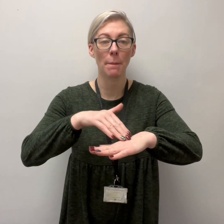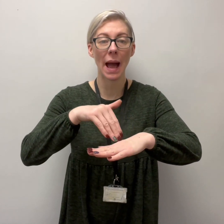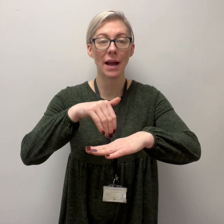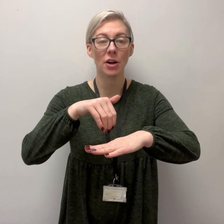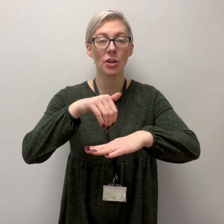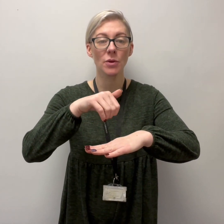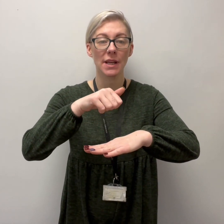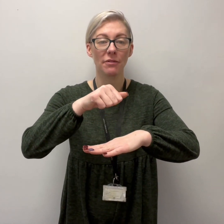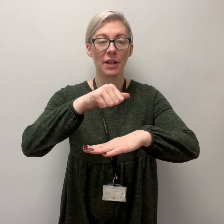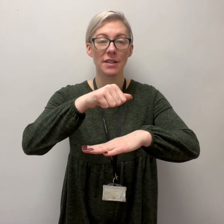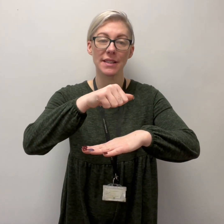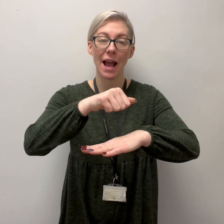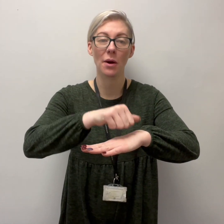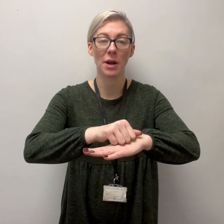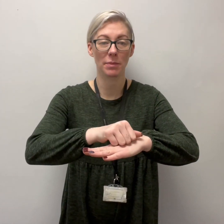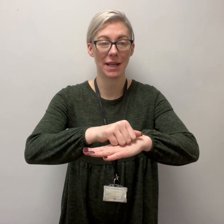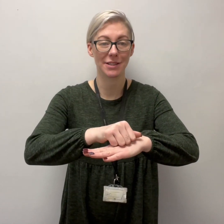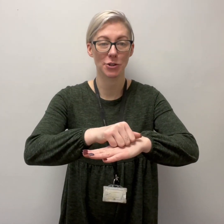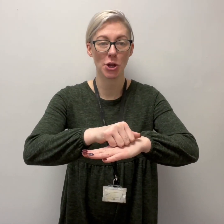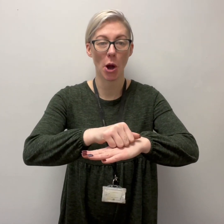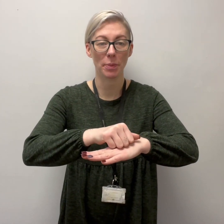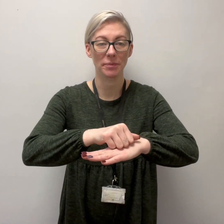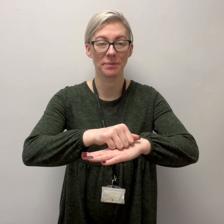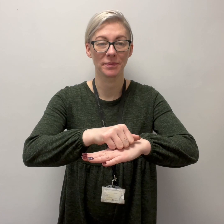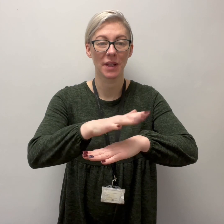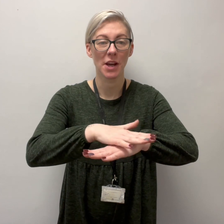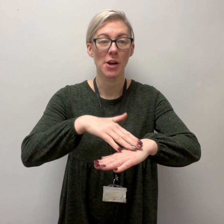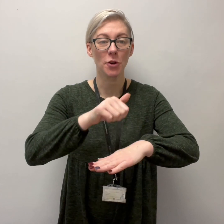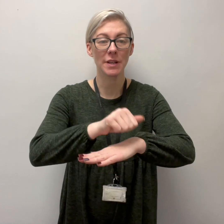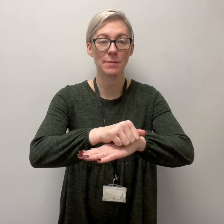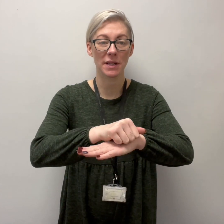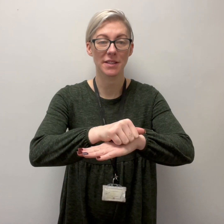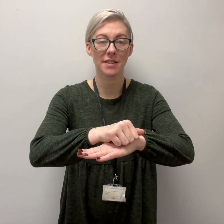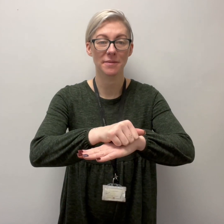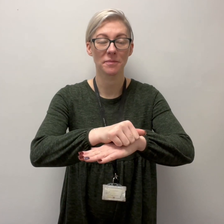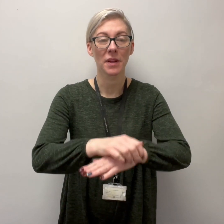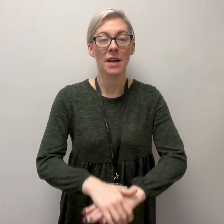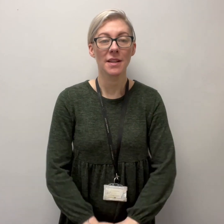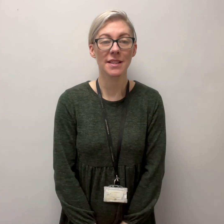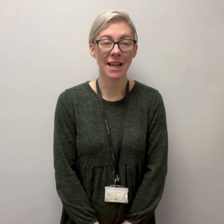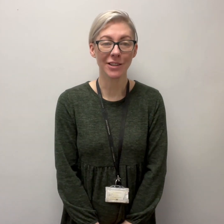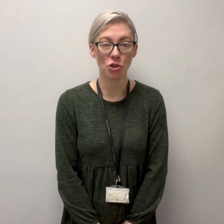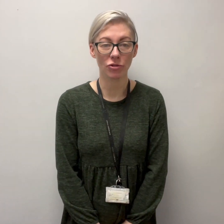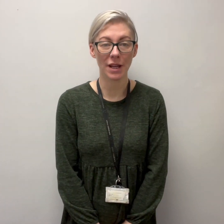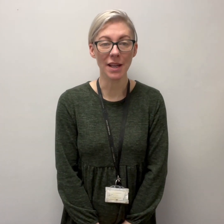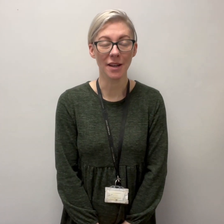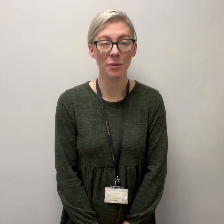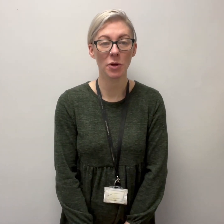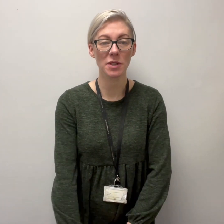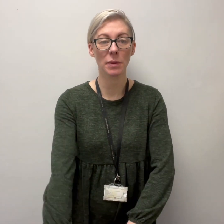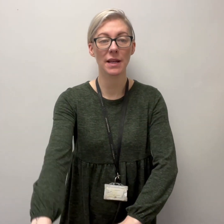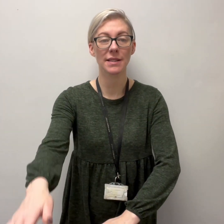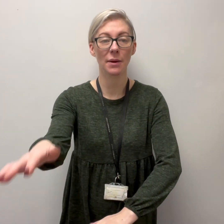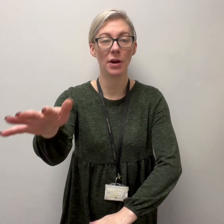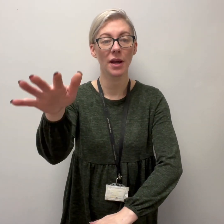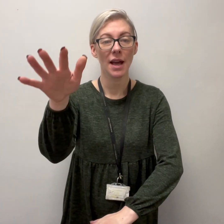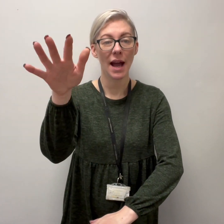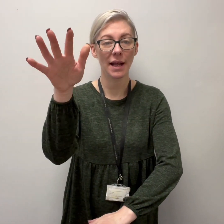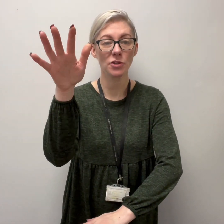it back close our fingers down and place on top Christmas it's a southern tree we're going to place our hand